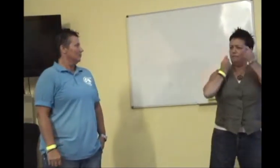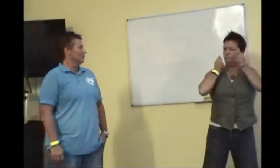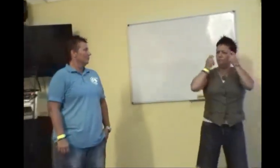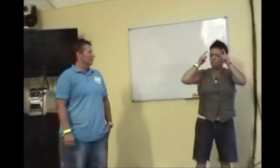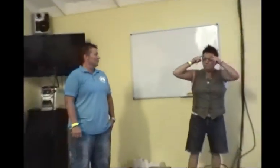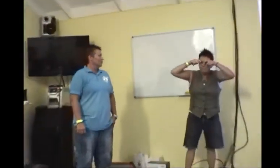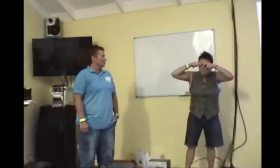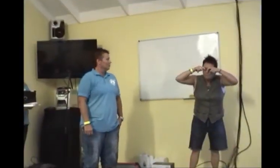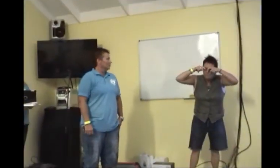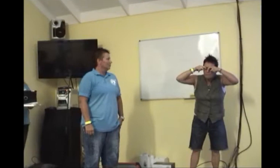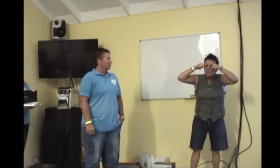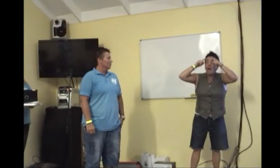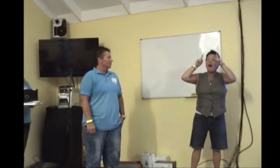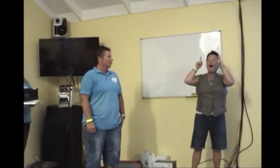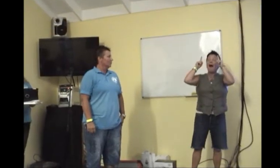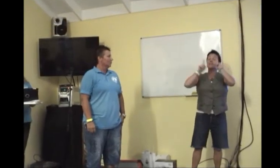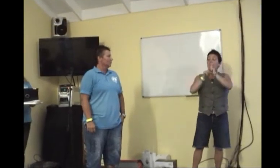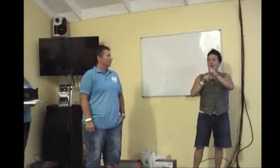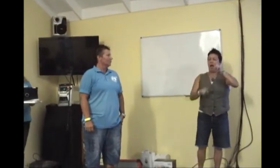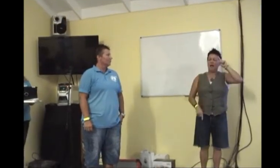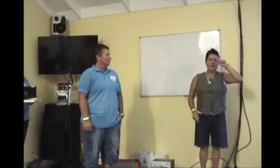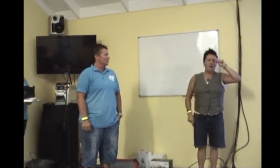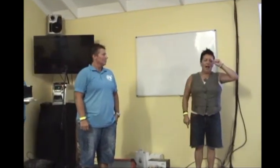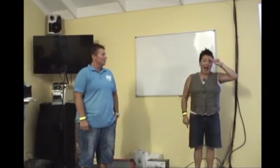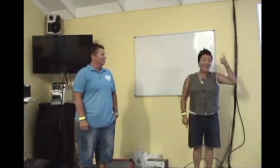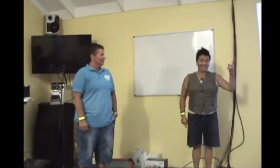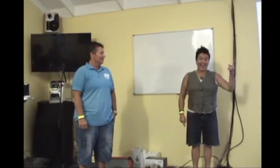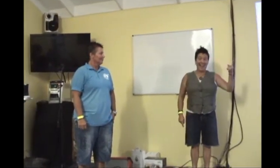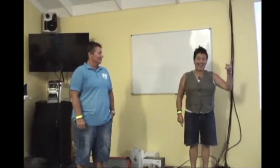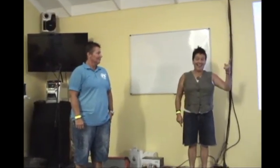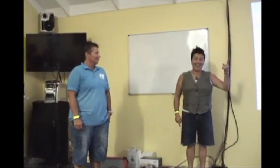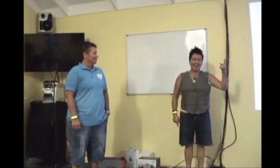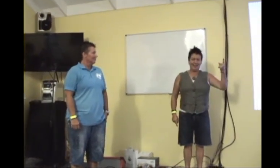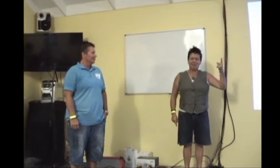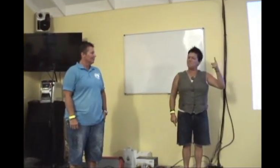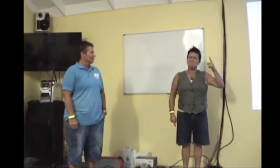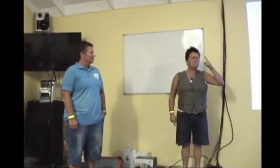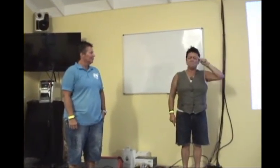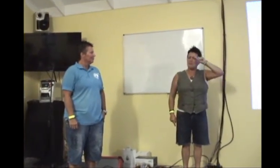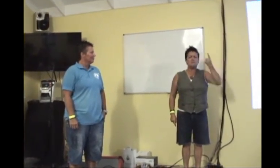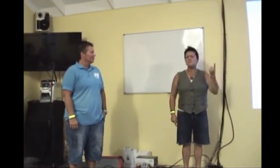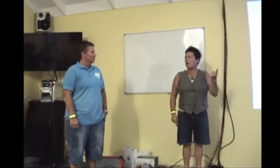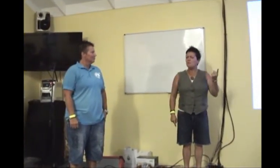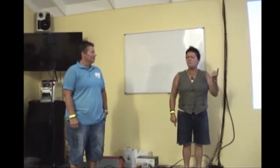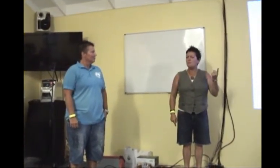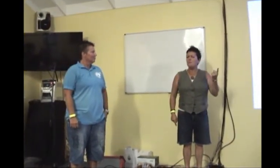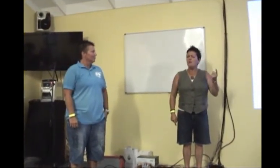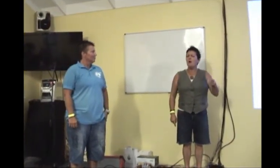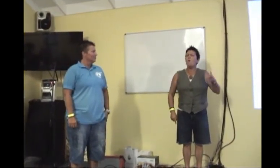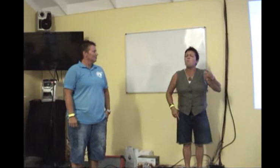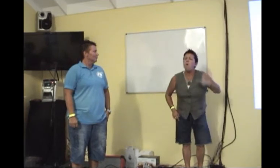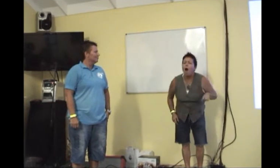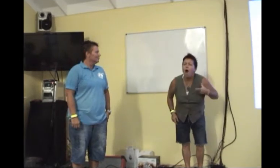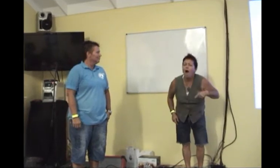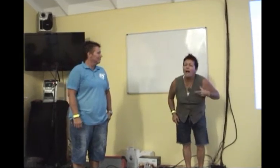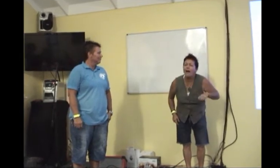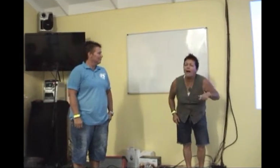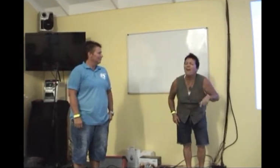Facial expression is a very important part of our language. It's the same, you can understand, you can see my facial expression there to acknowledge that I can understand, and when I